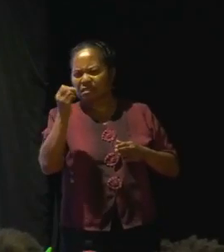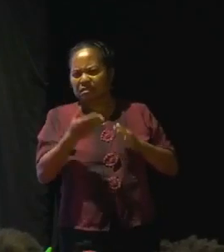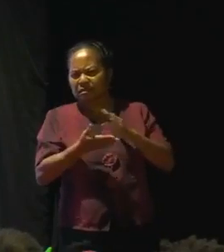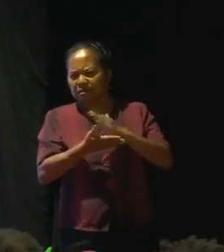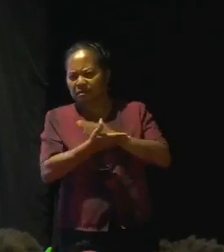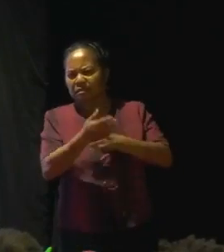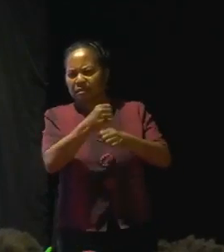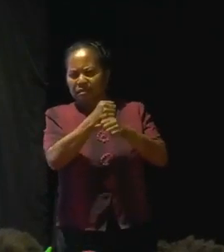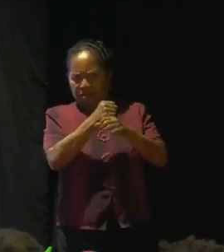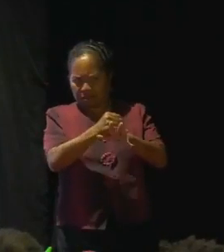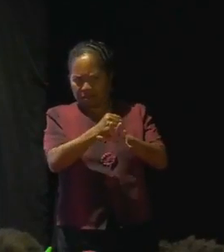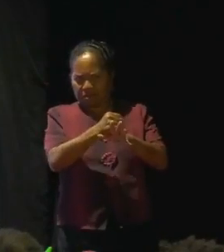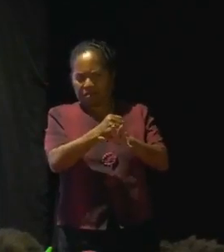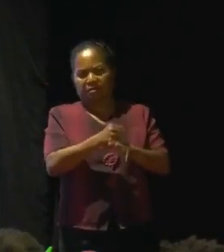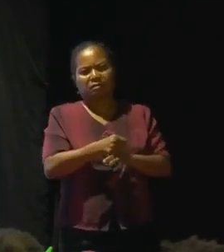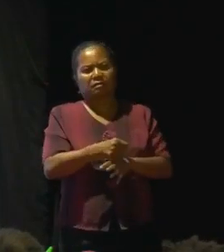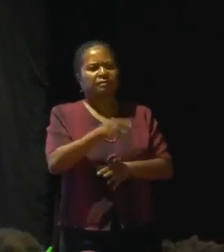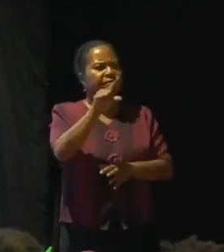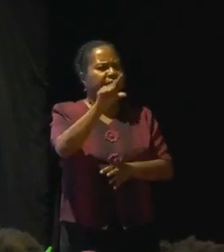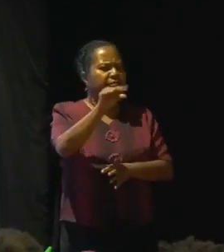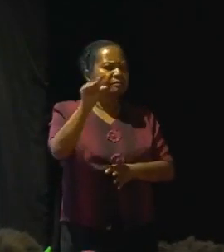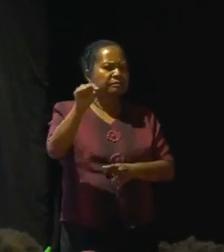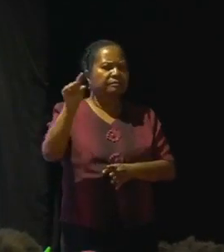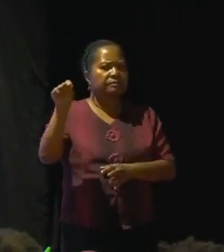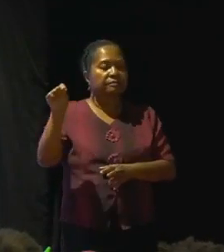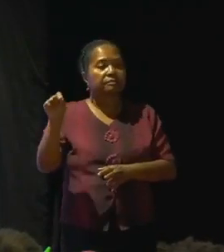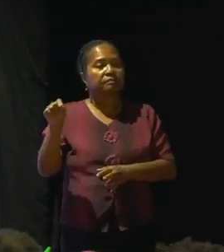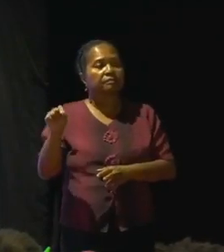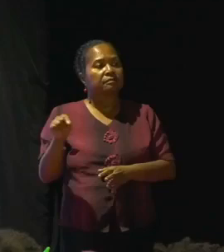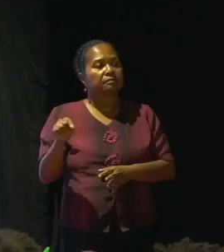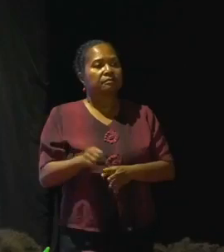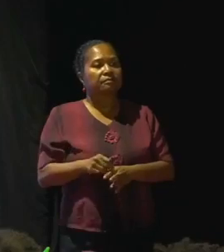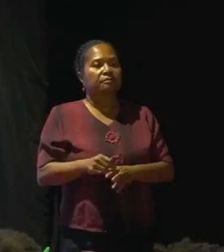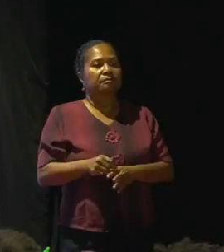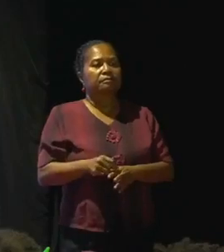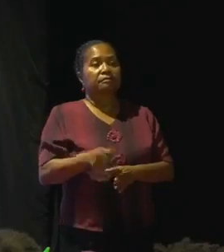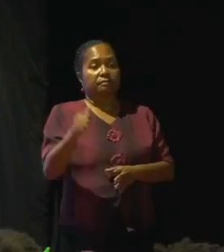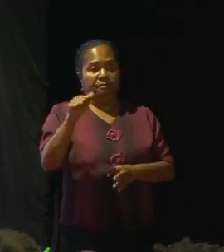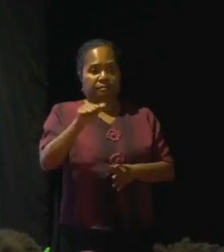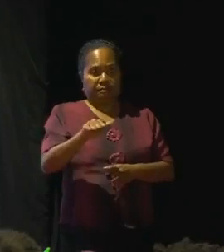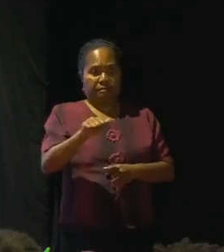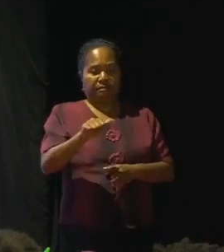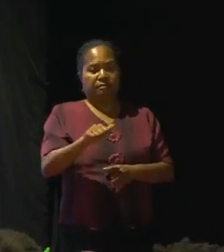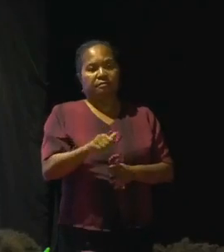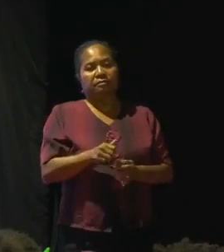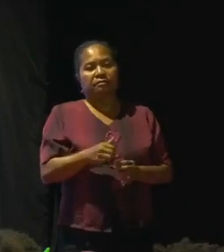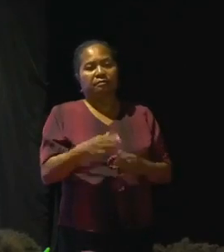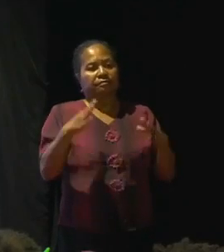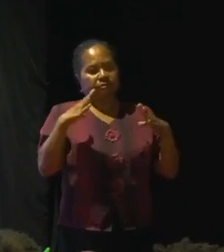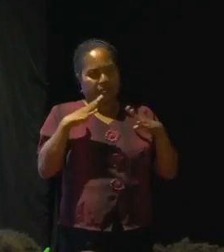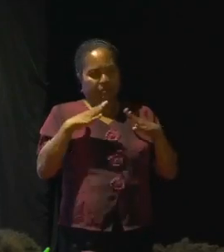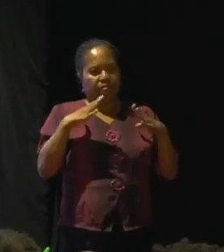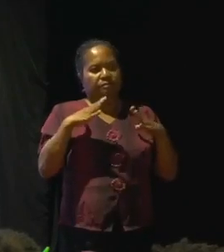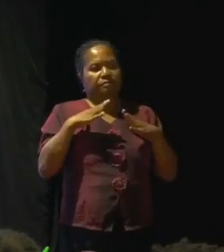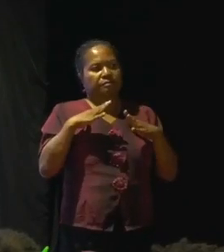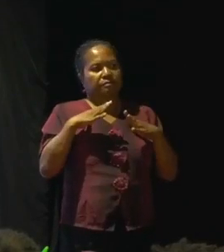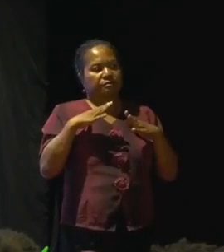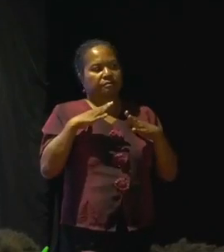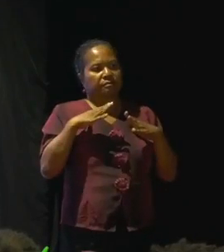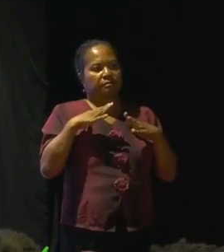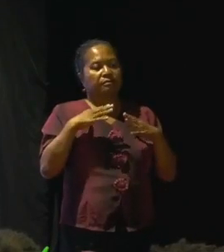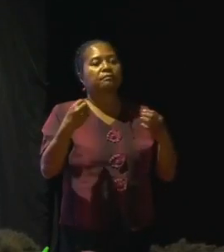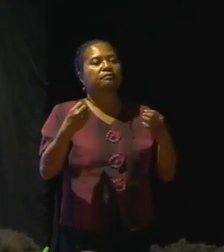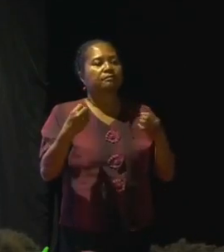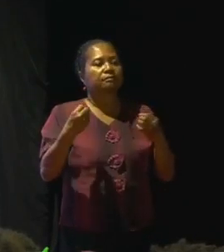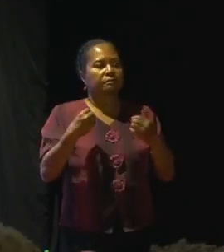government has identified zones that, within the country that it would like to create free trade zones. In the